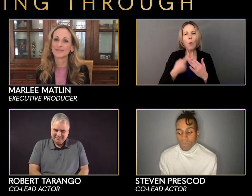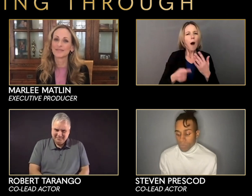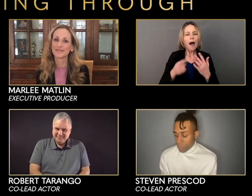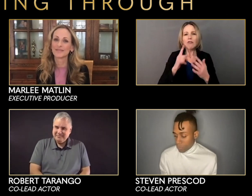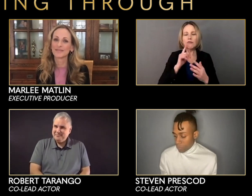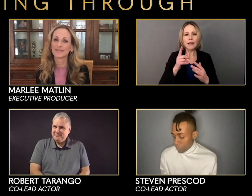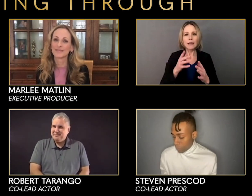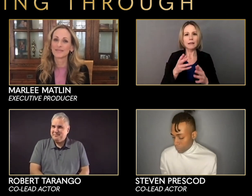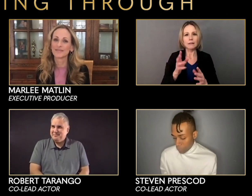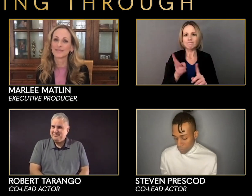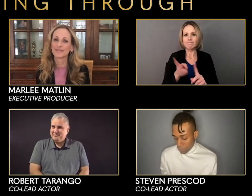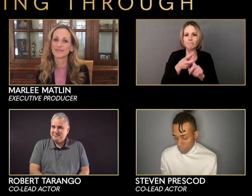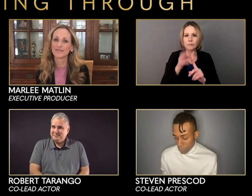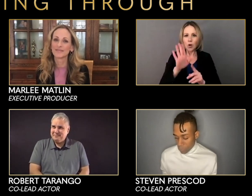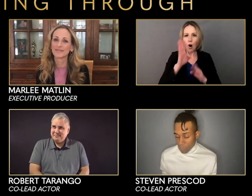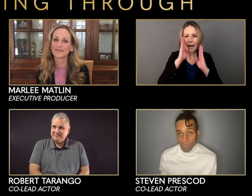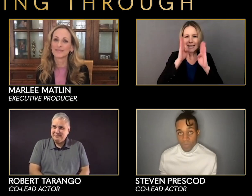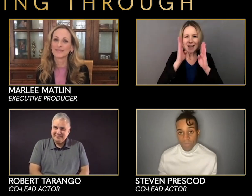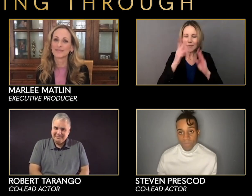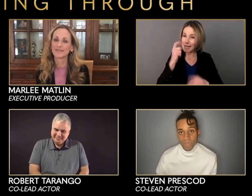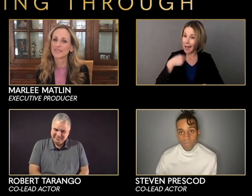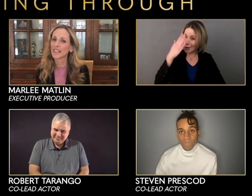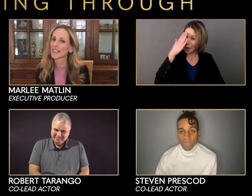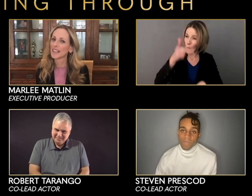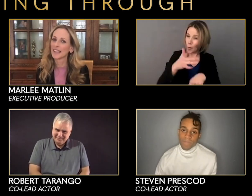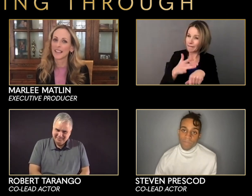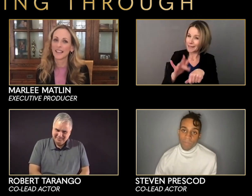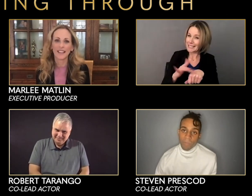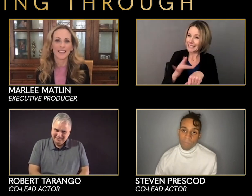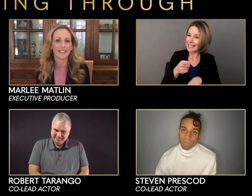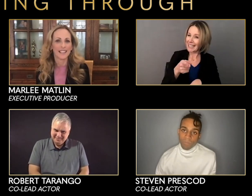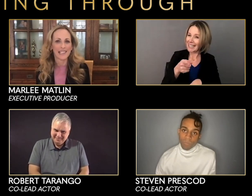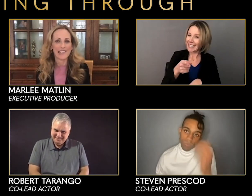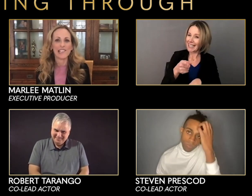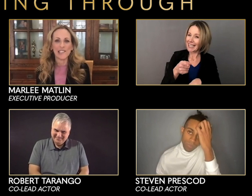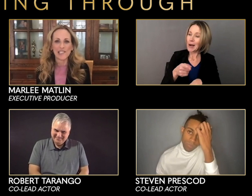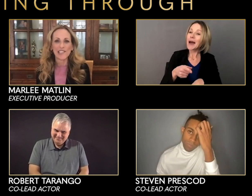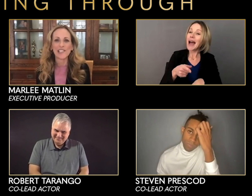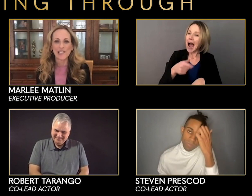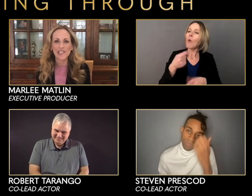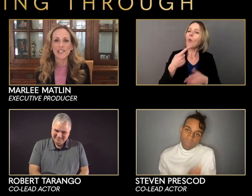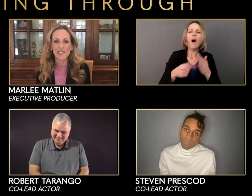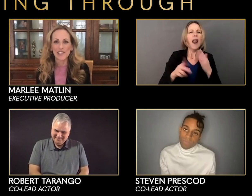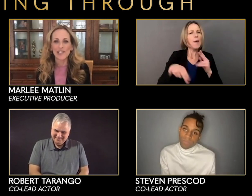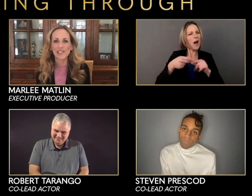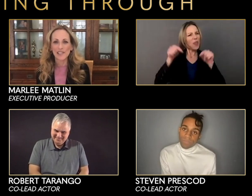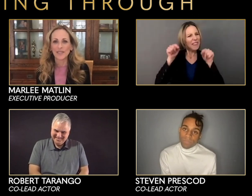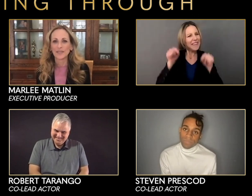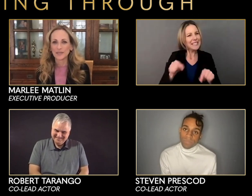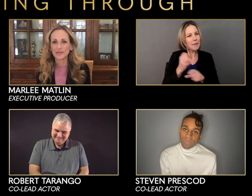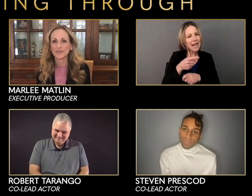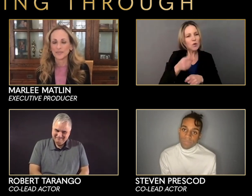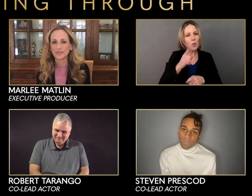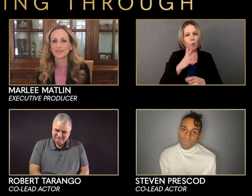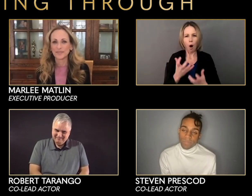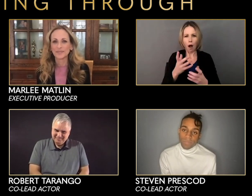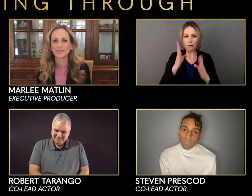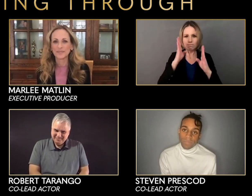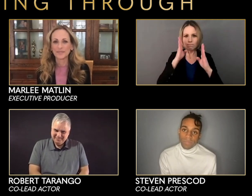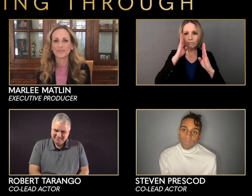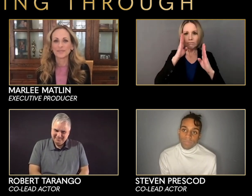Because I know how picky you are. So what was it about this that made you want to get involved as